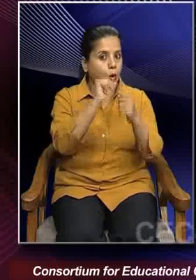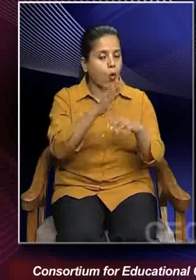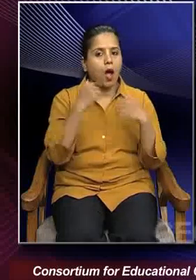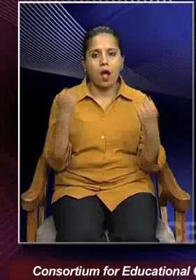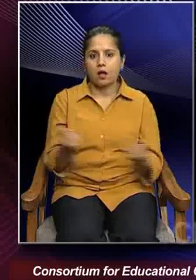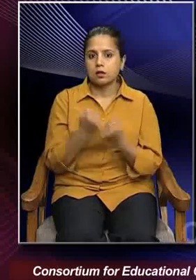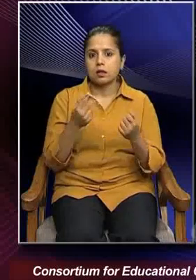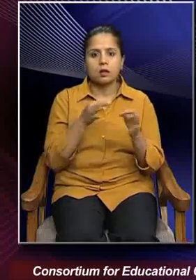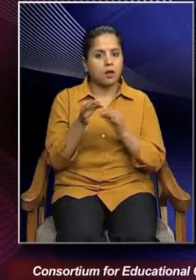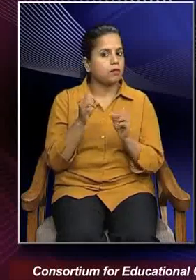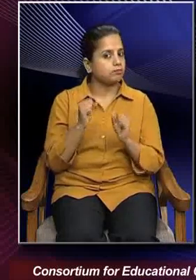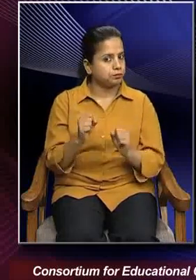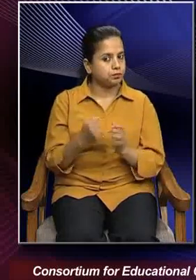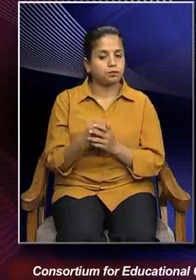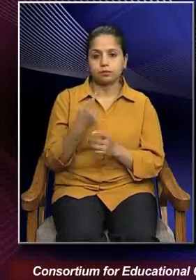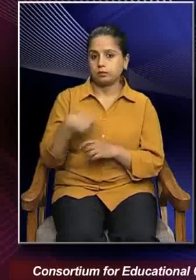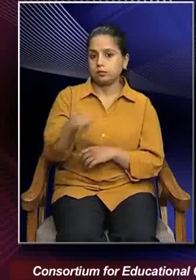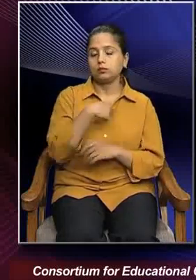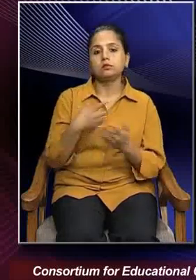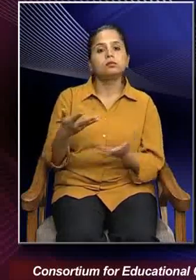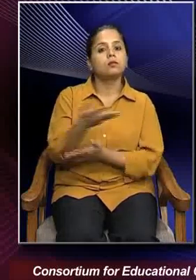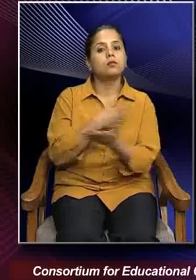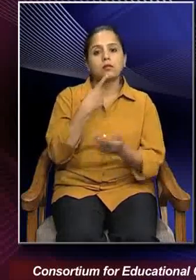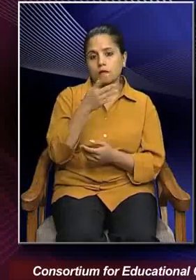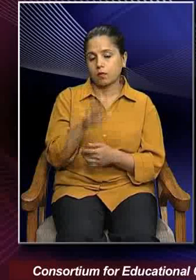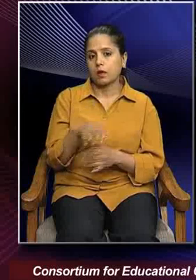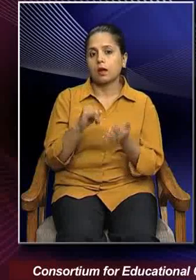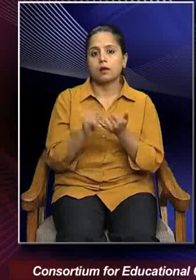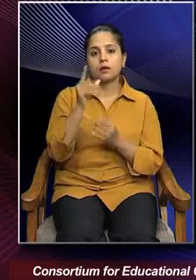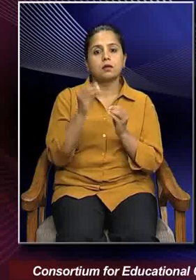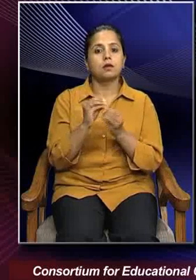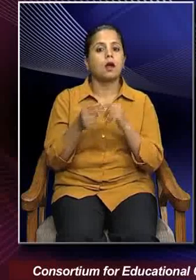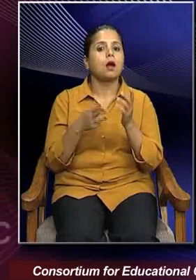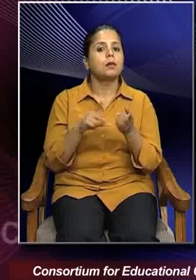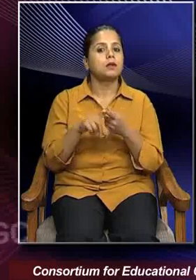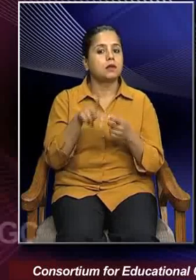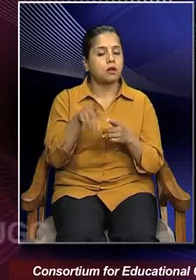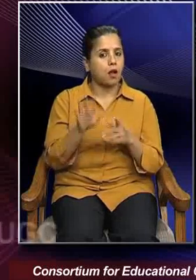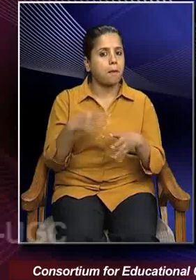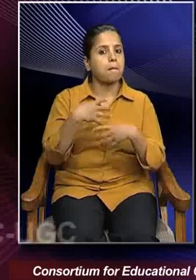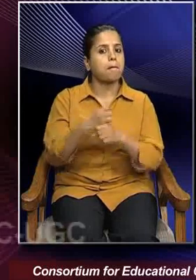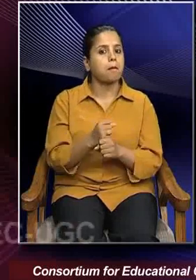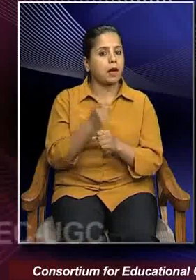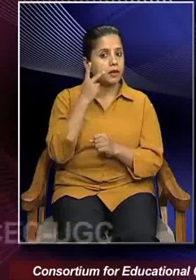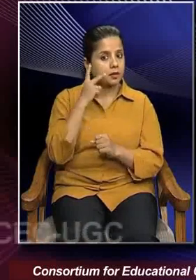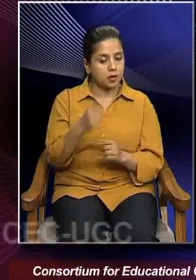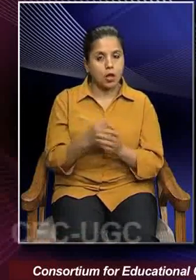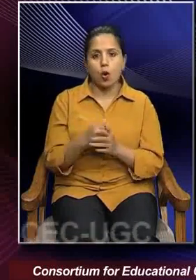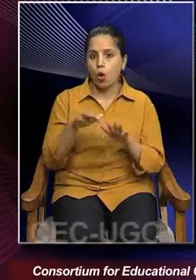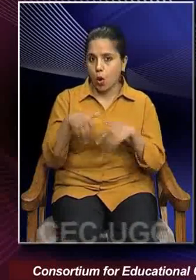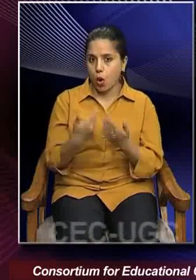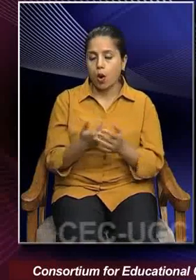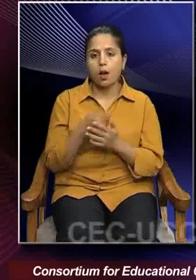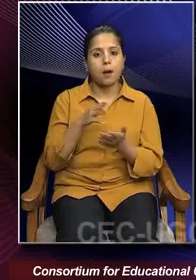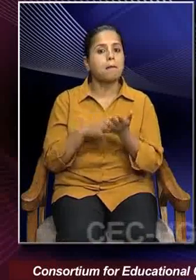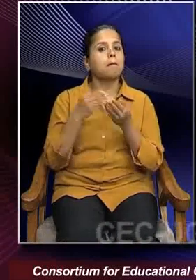actions. We also discussed that a substance, it is constitutive or it is a